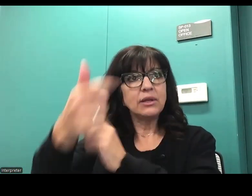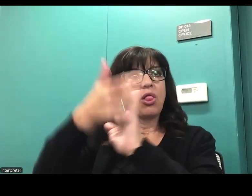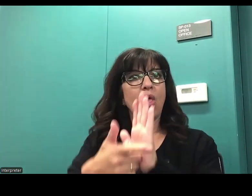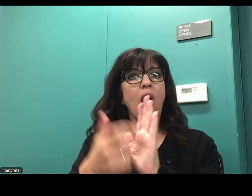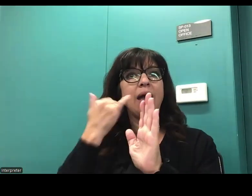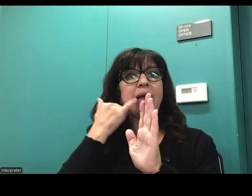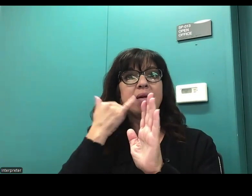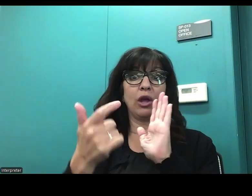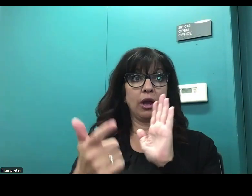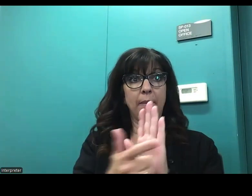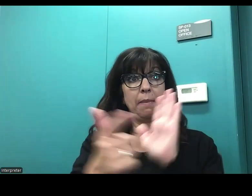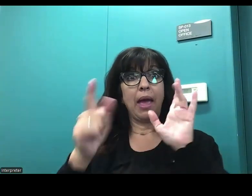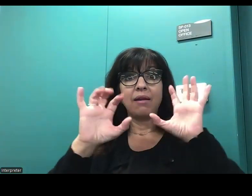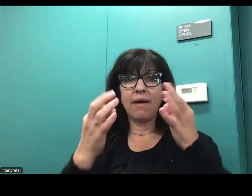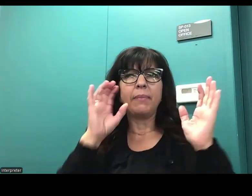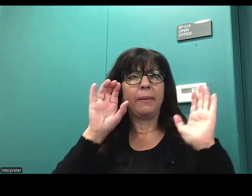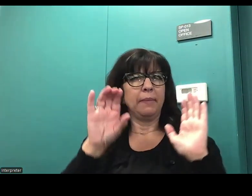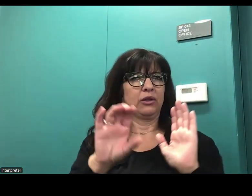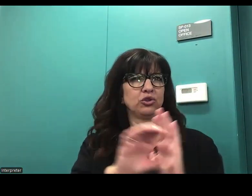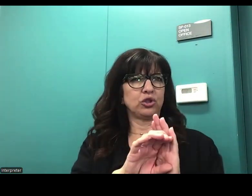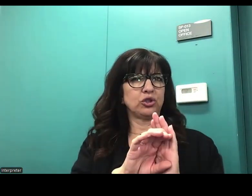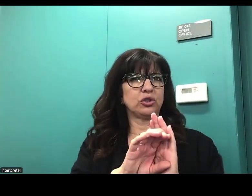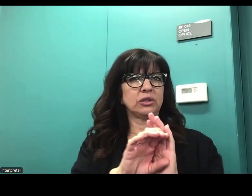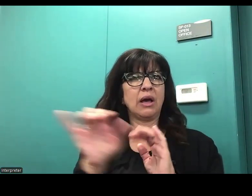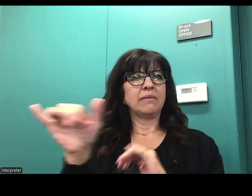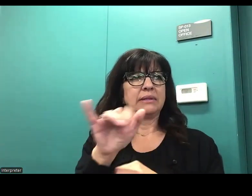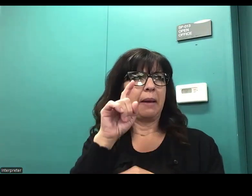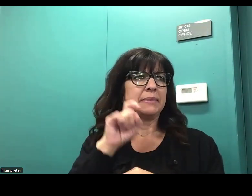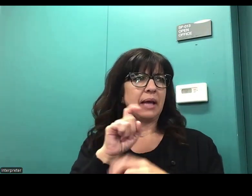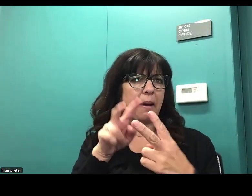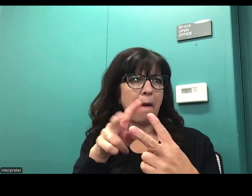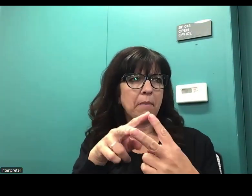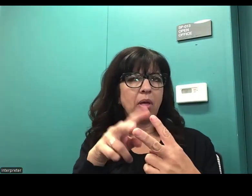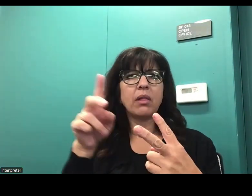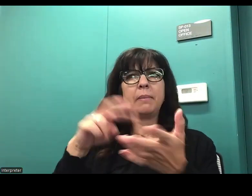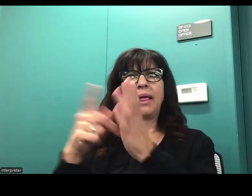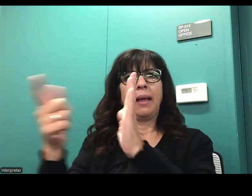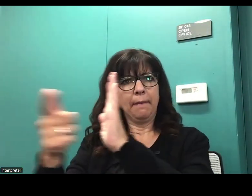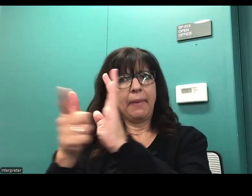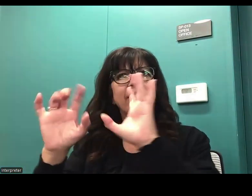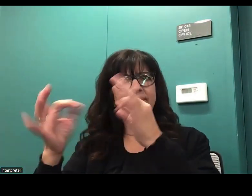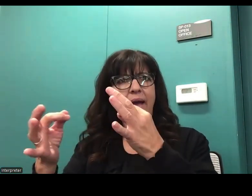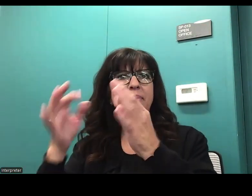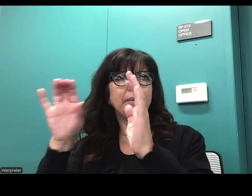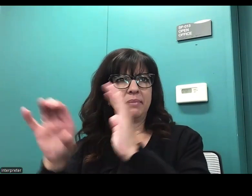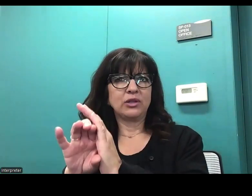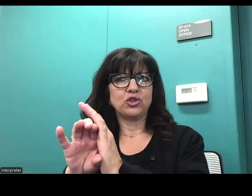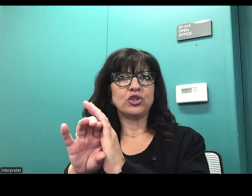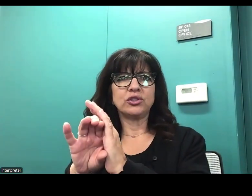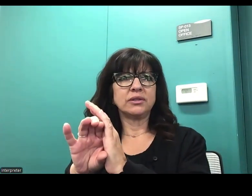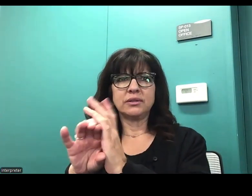they're going to ban family photos of same-sex couples, then they need to ban family photos of